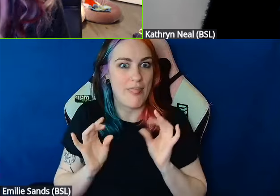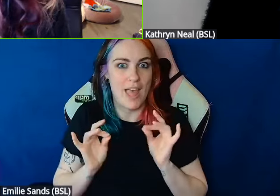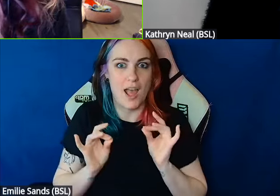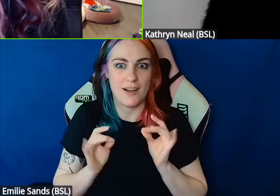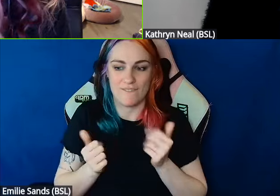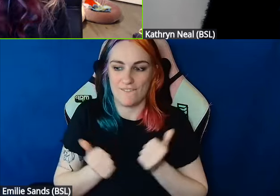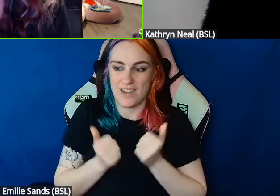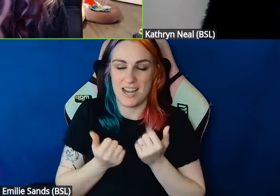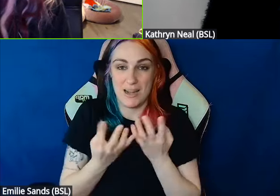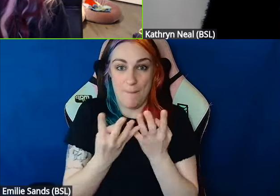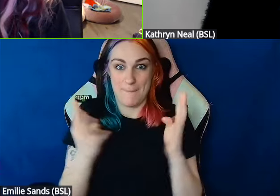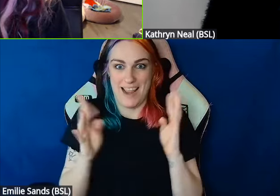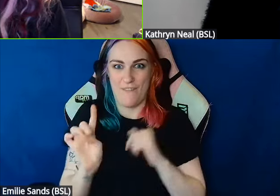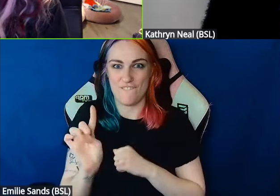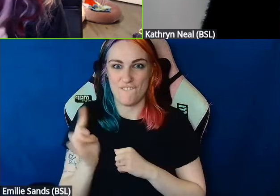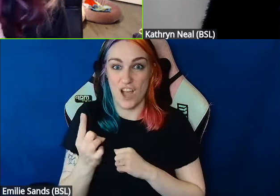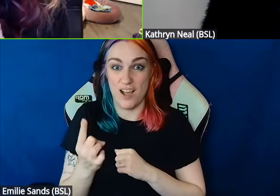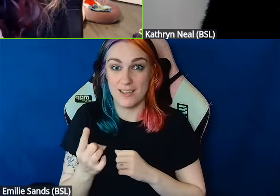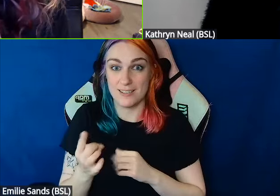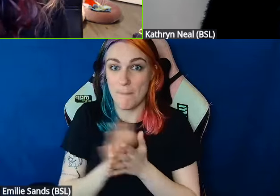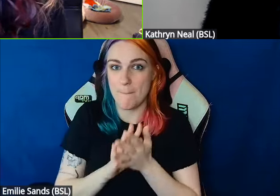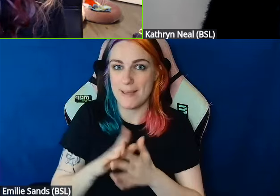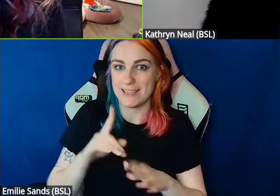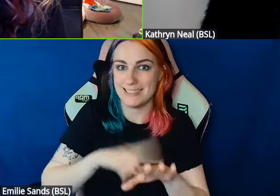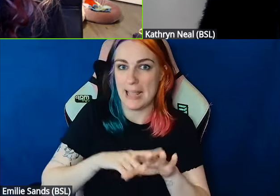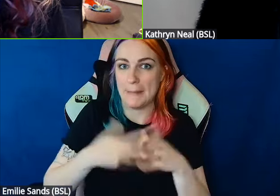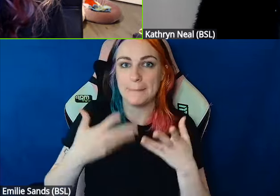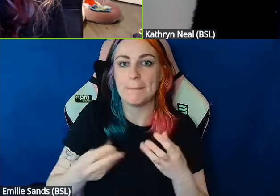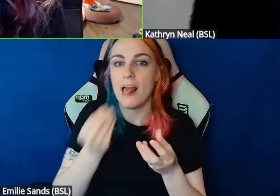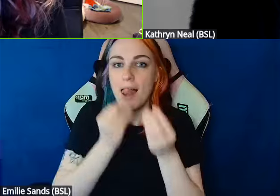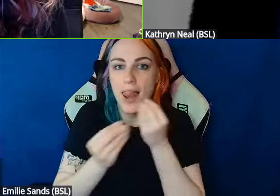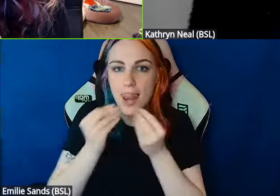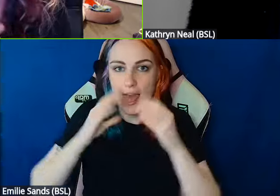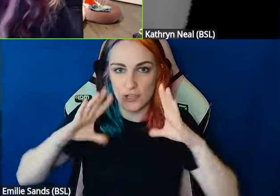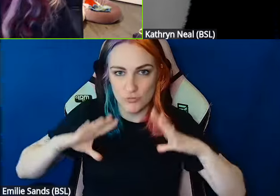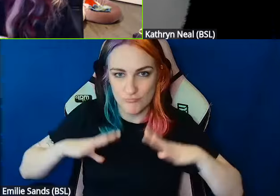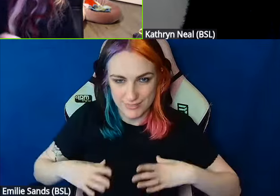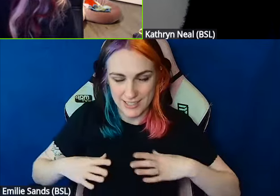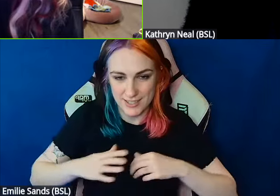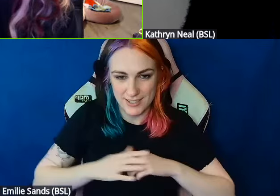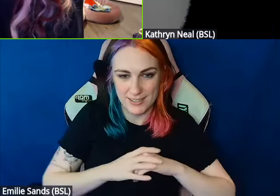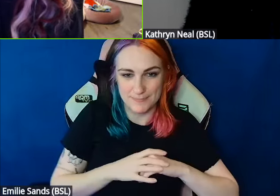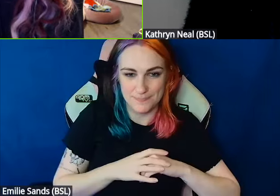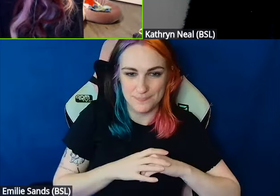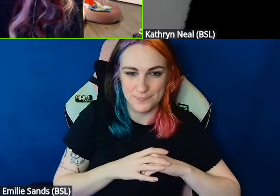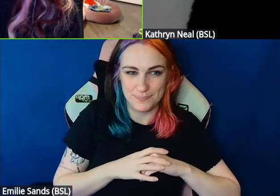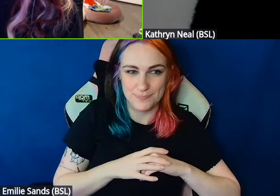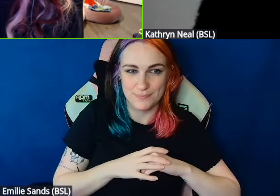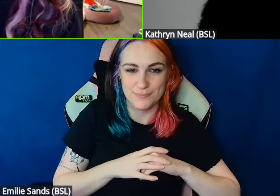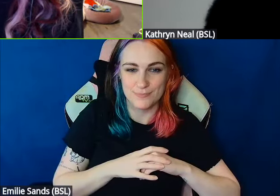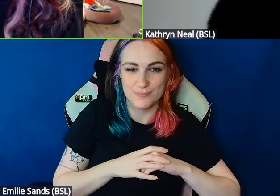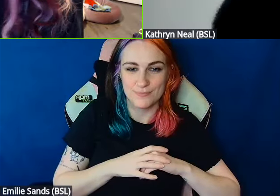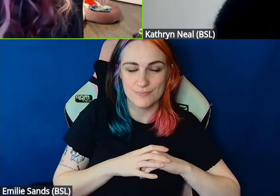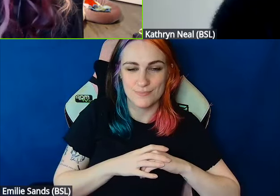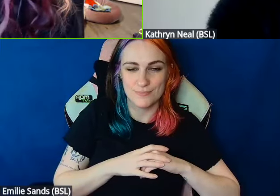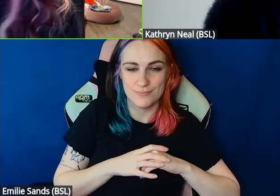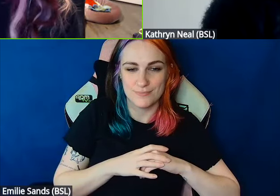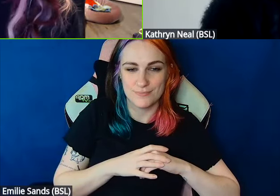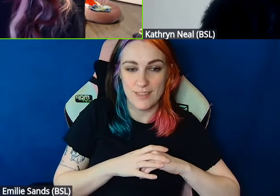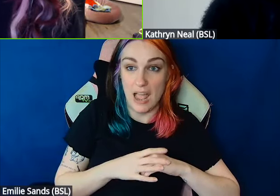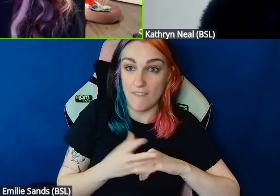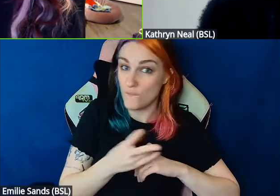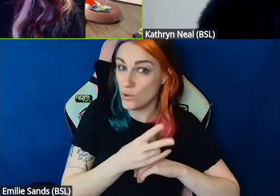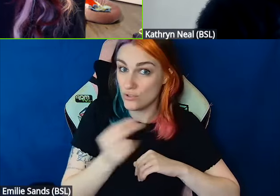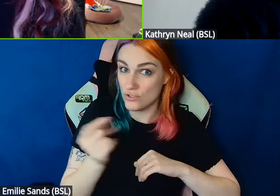day, and it is time for a lunch break. Or for those of us who are a little crazy